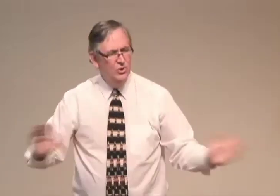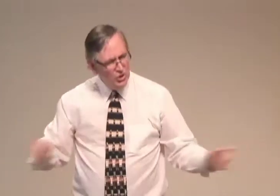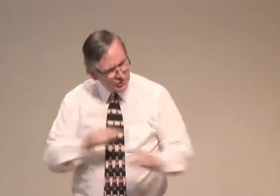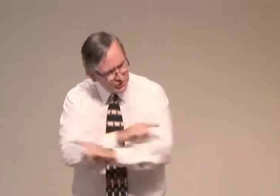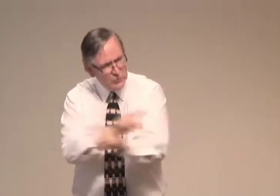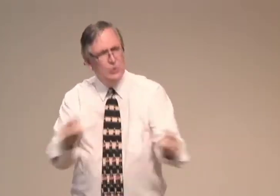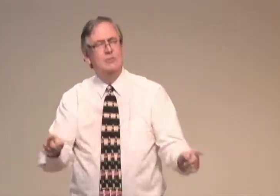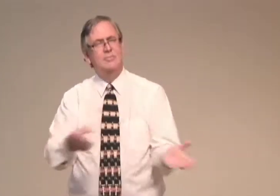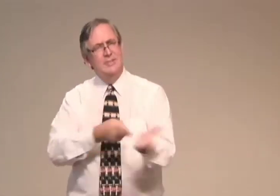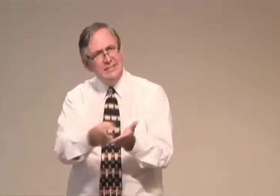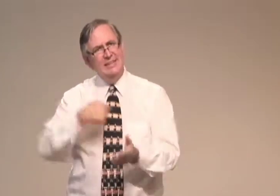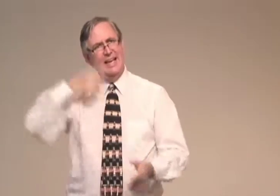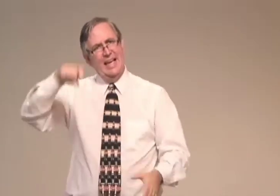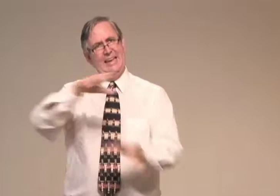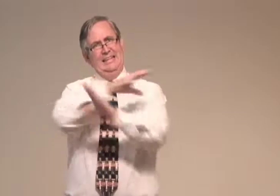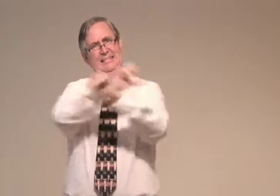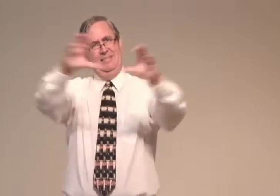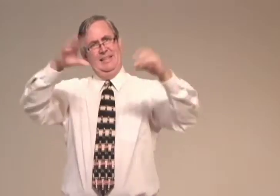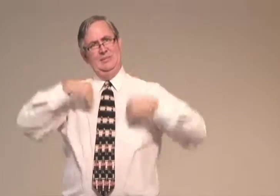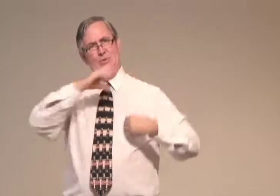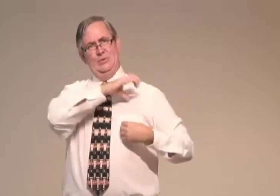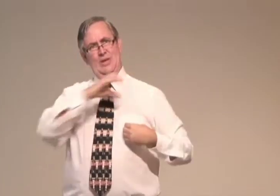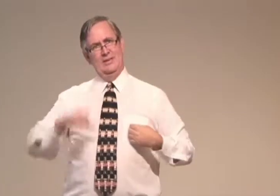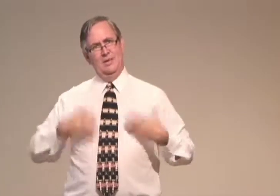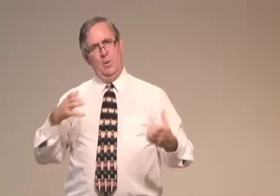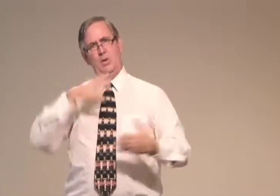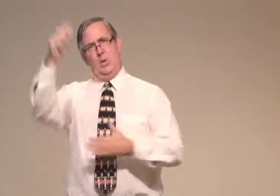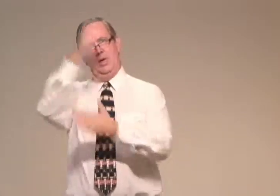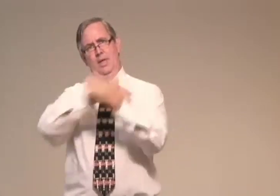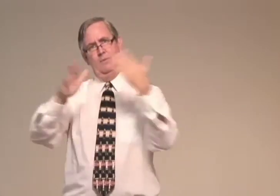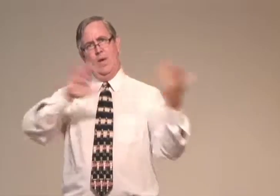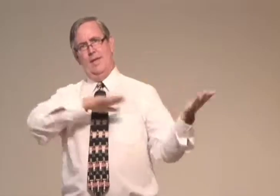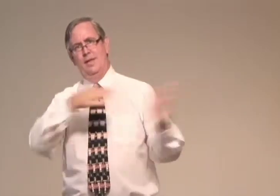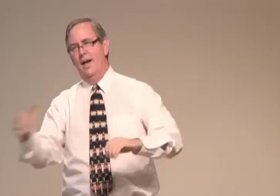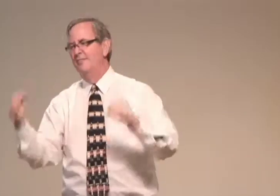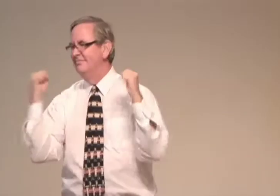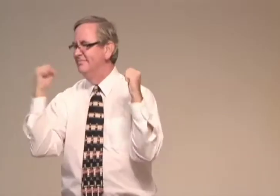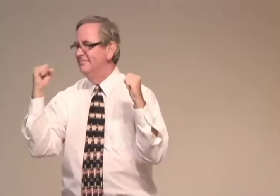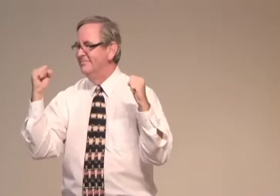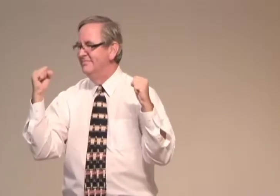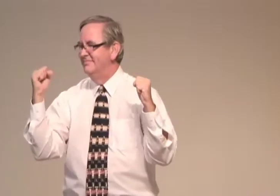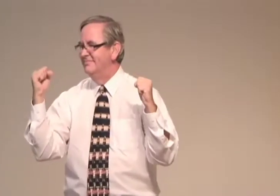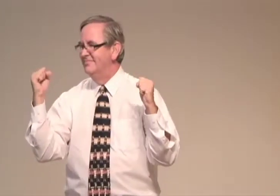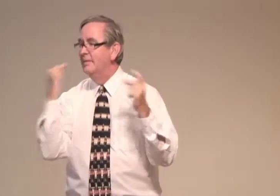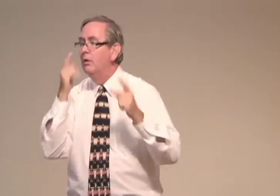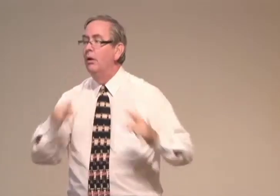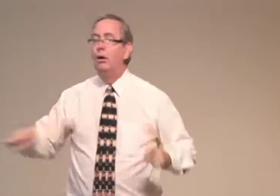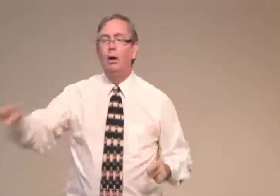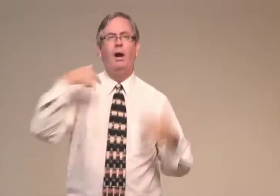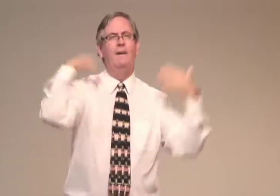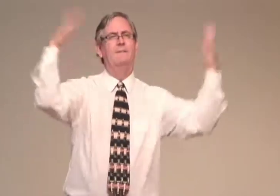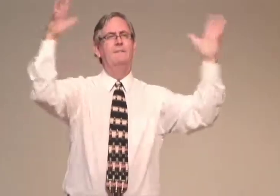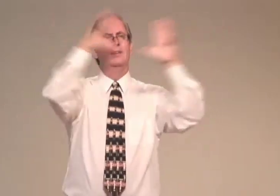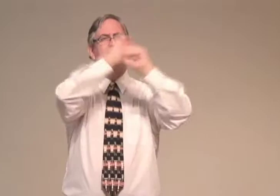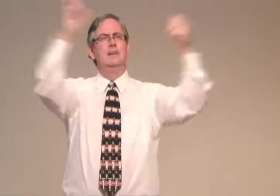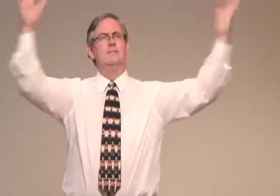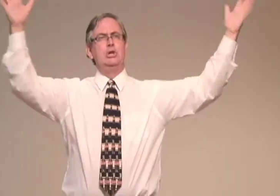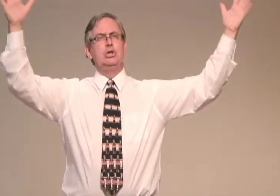if you're not saved I encourage you today to be honest with us and receive Christ in your heart so you can go to heaven when you die